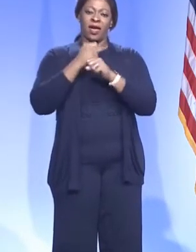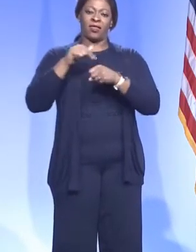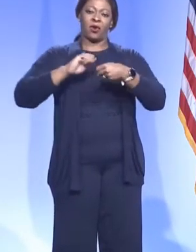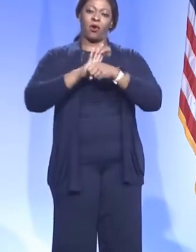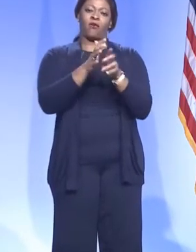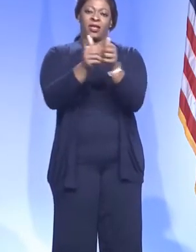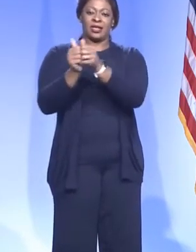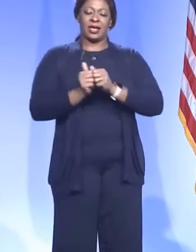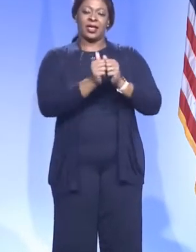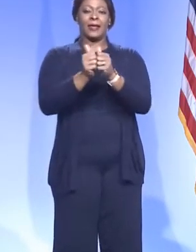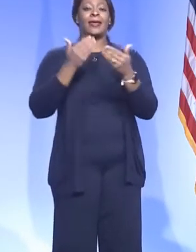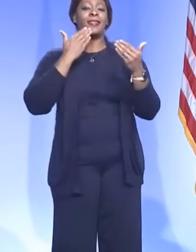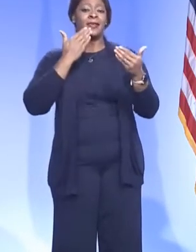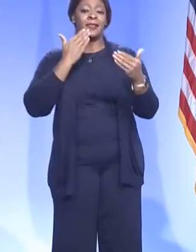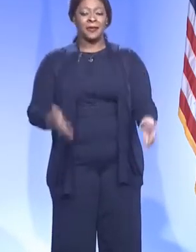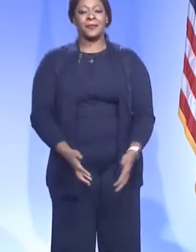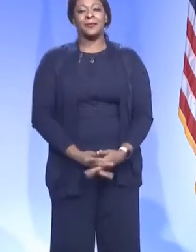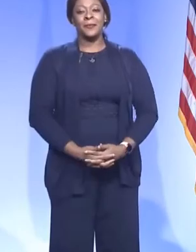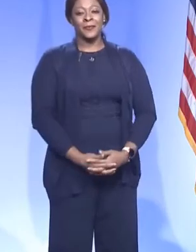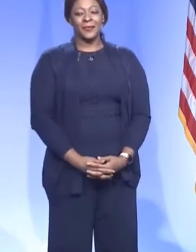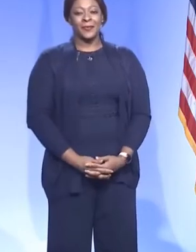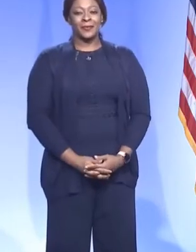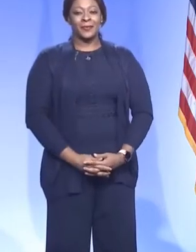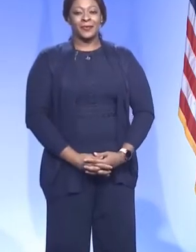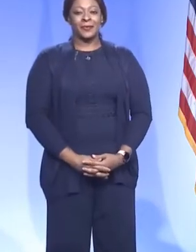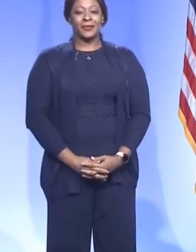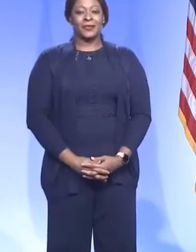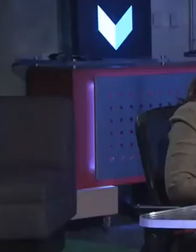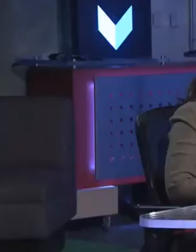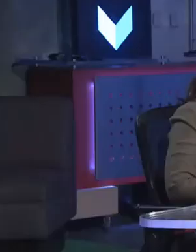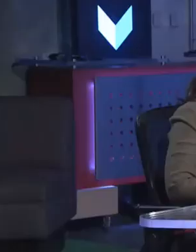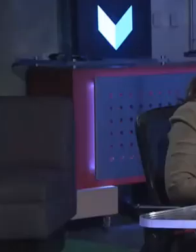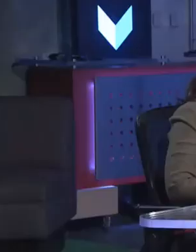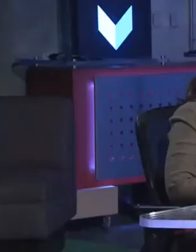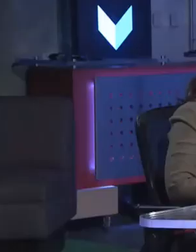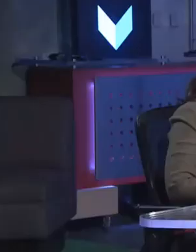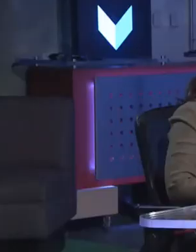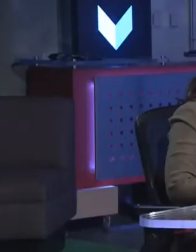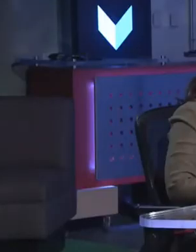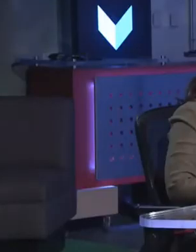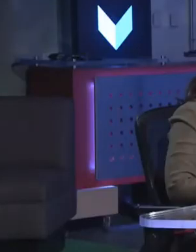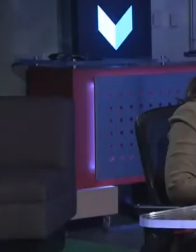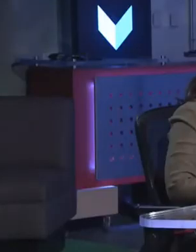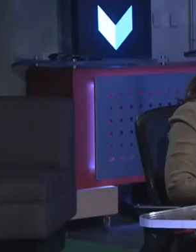have someone to talk to during these trying times. That number is